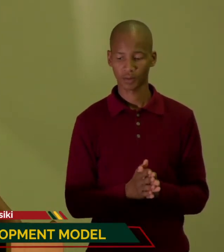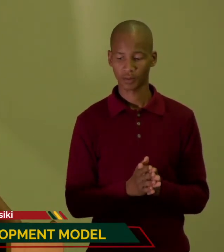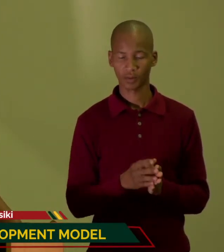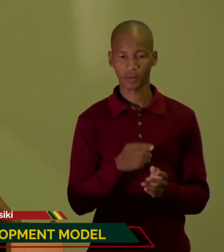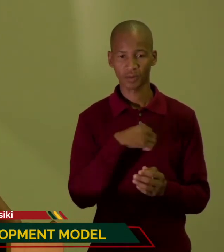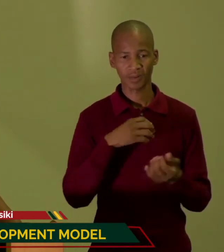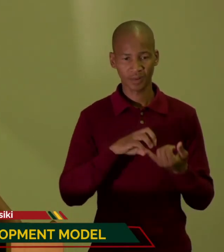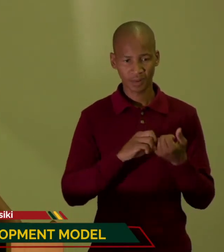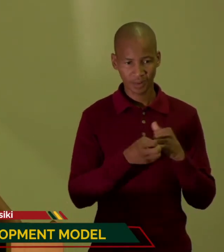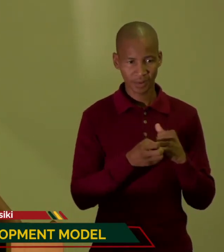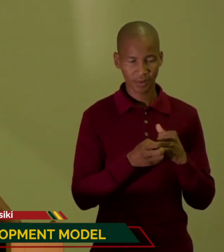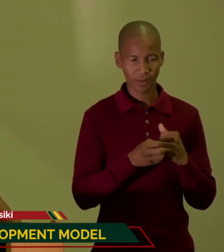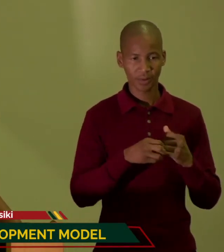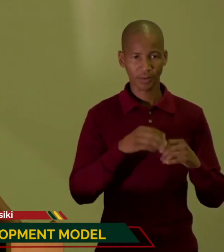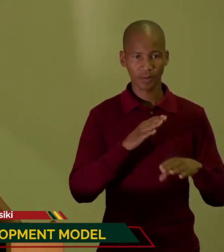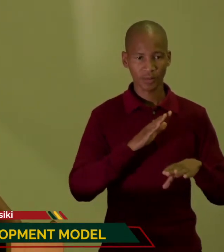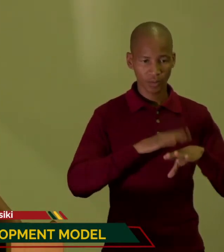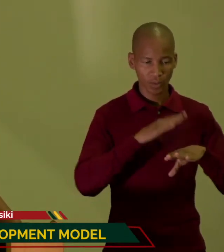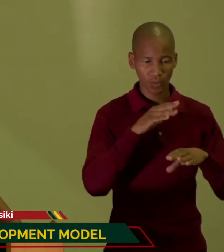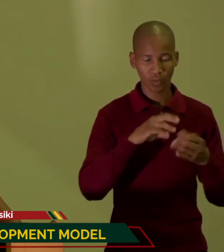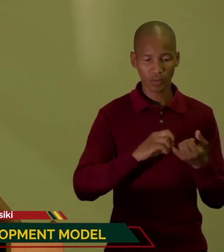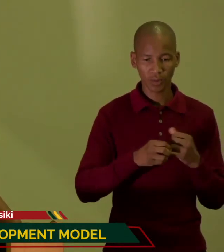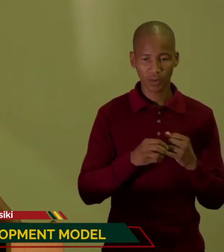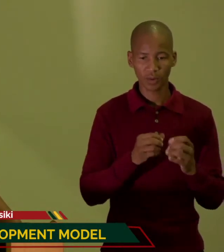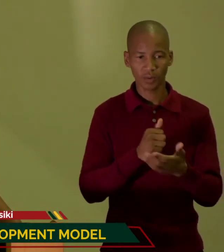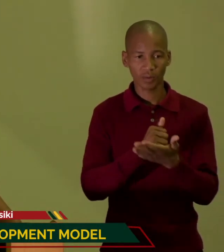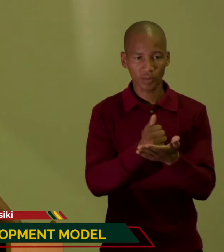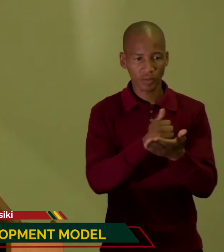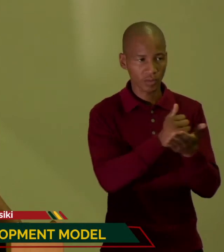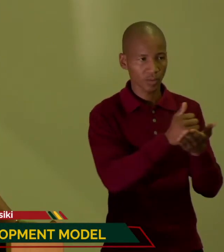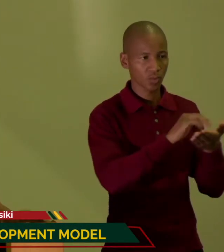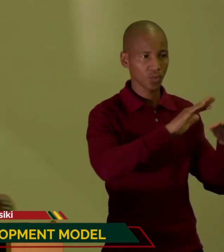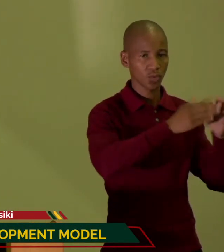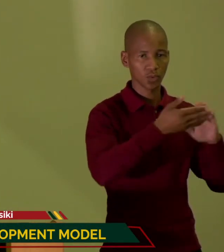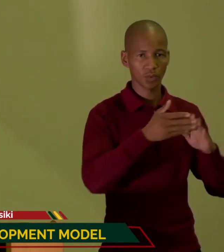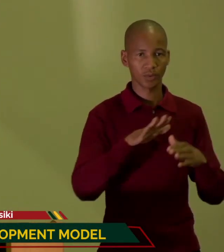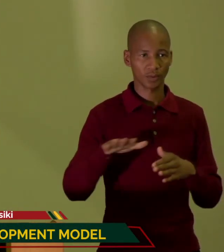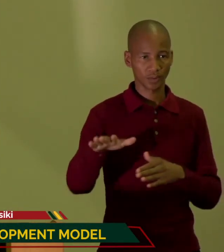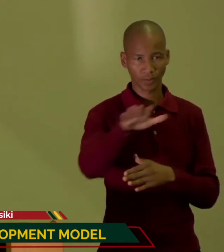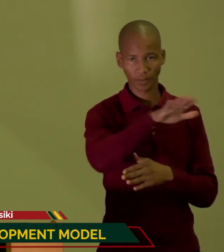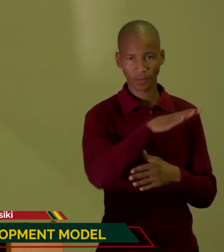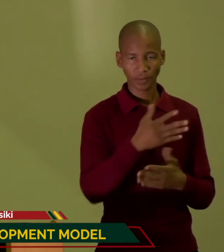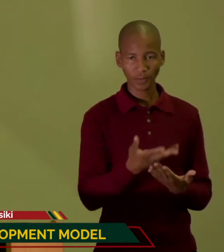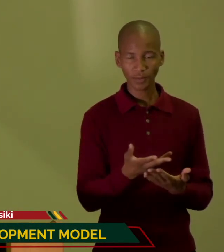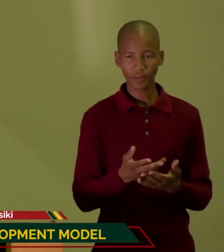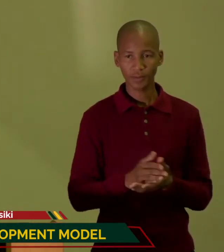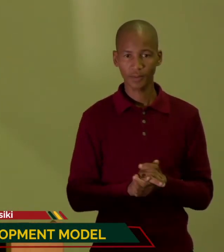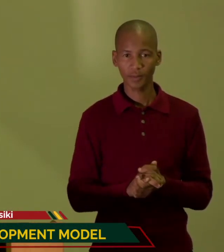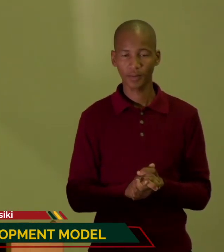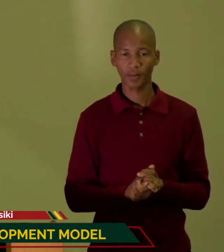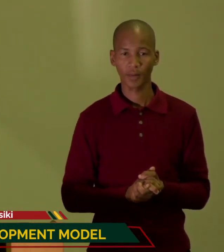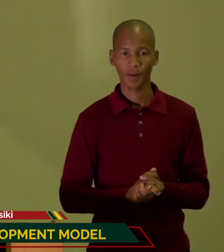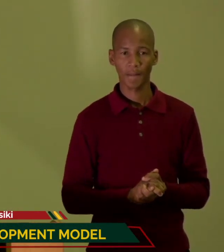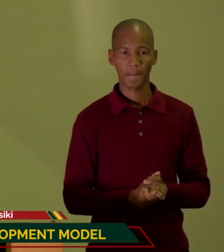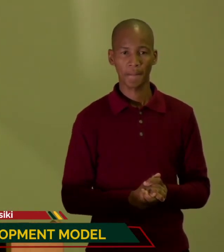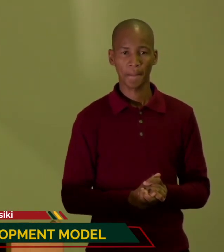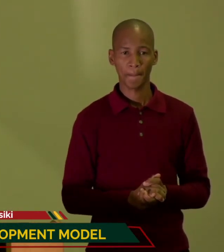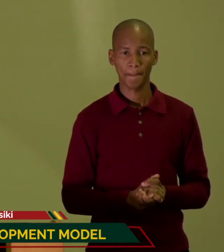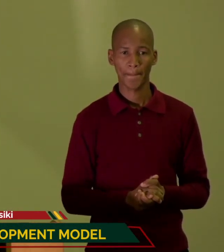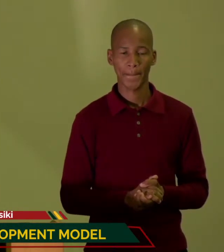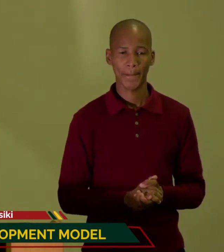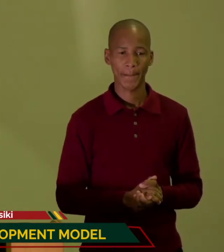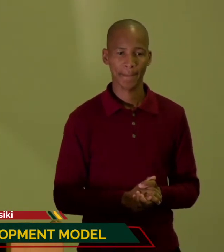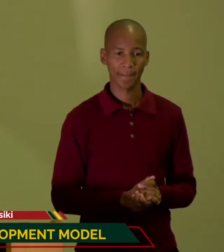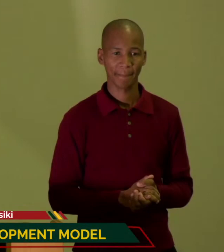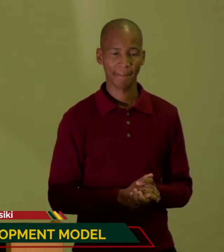power to assist the communities. But the scourge